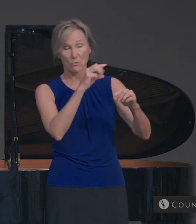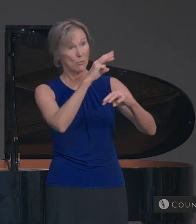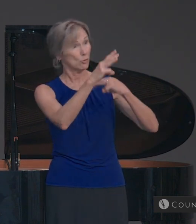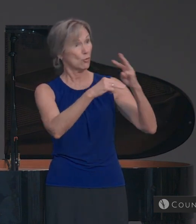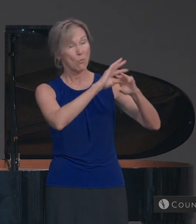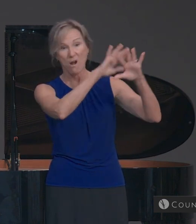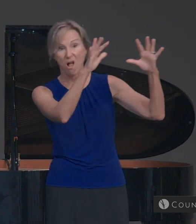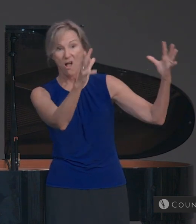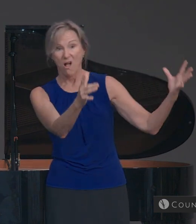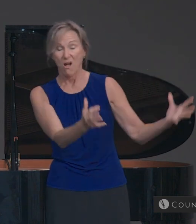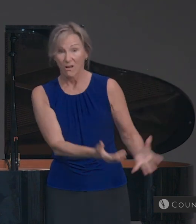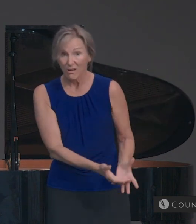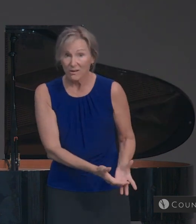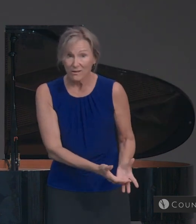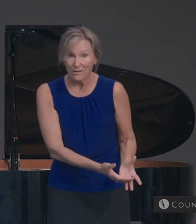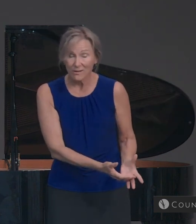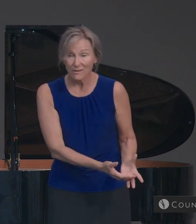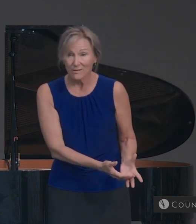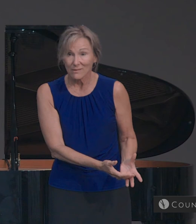fight the real battle?